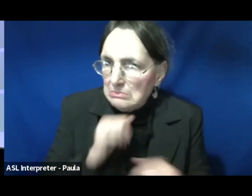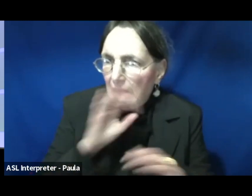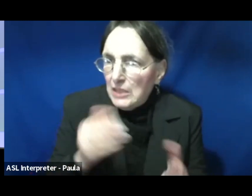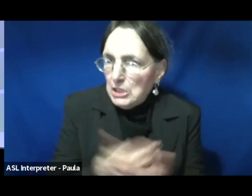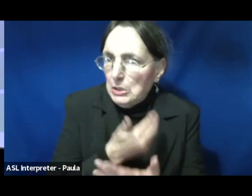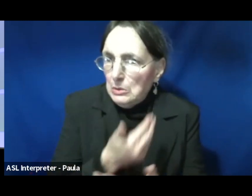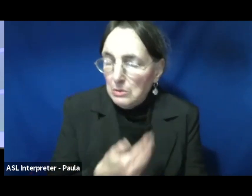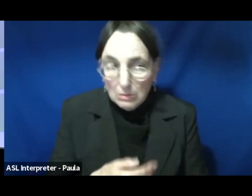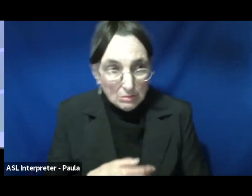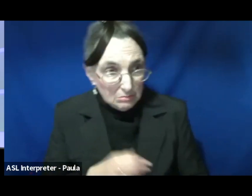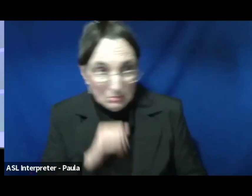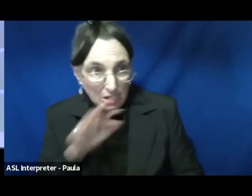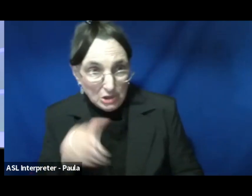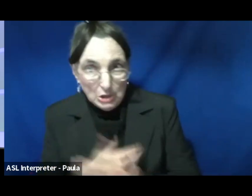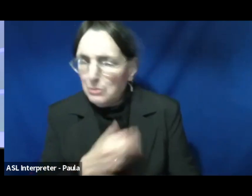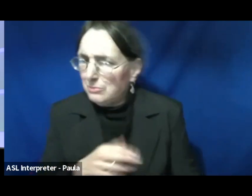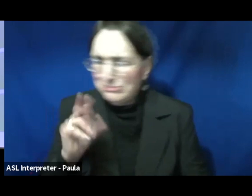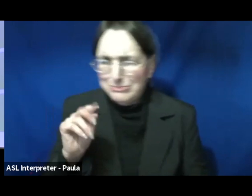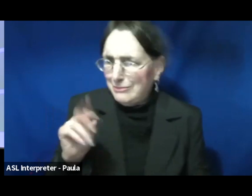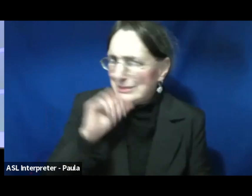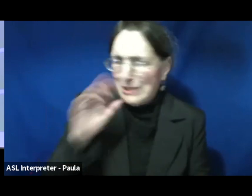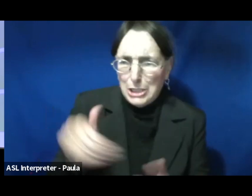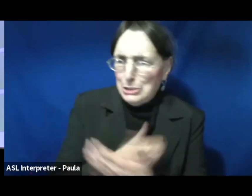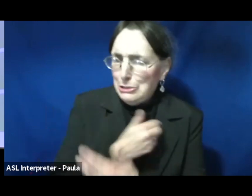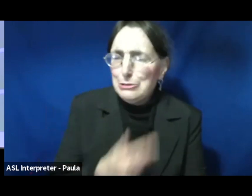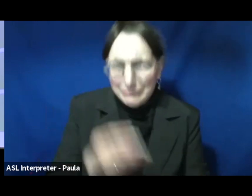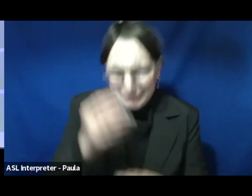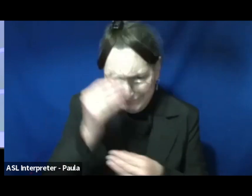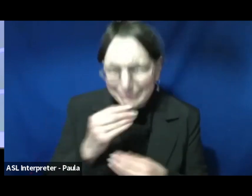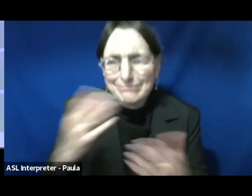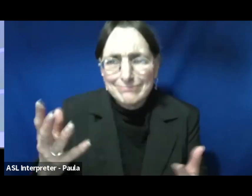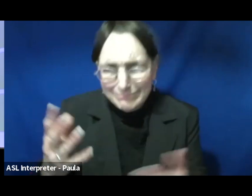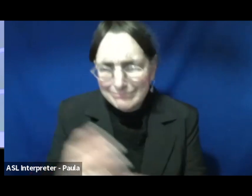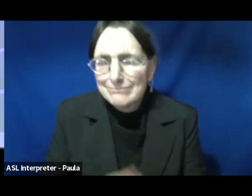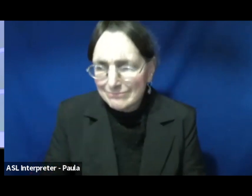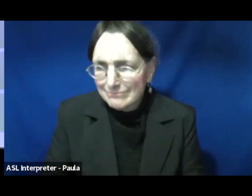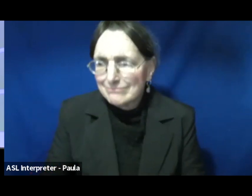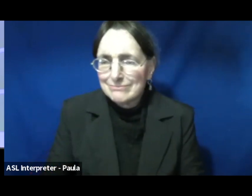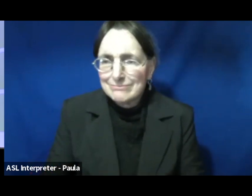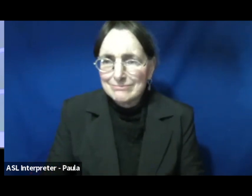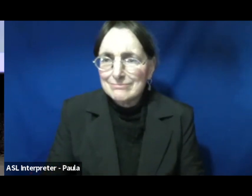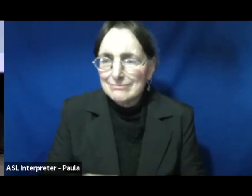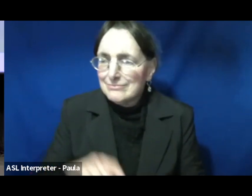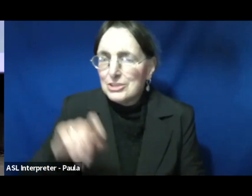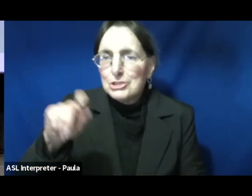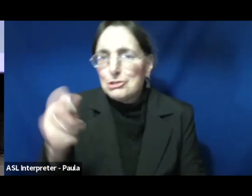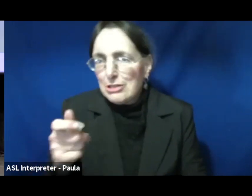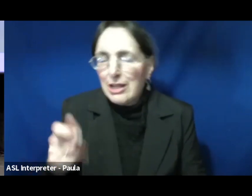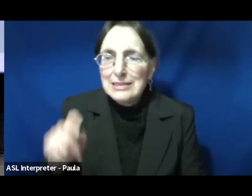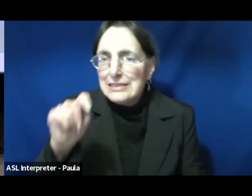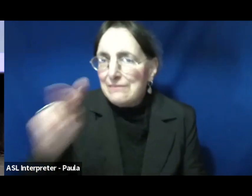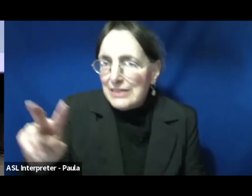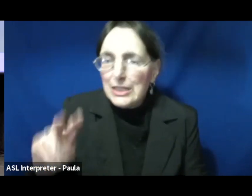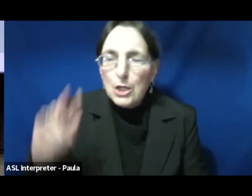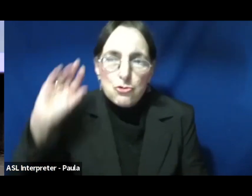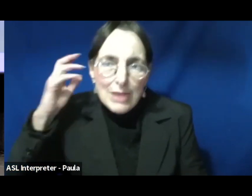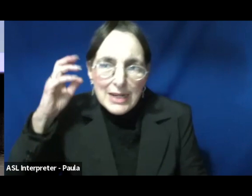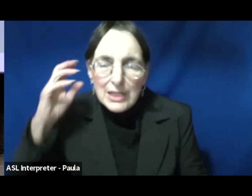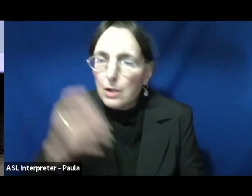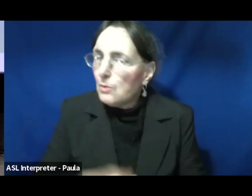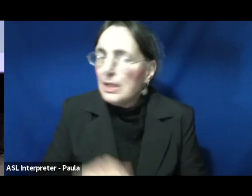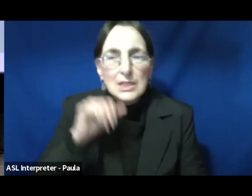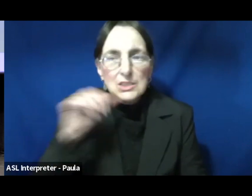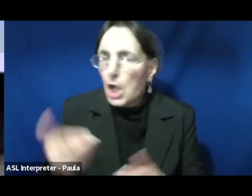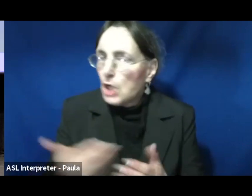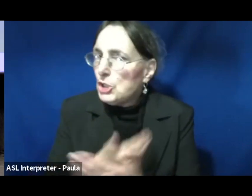yes. Composting is not new. I got news for you. If you haven't turned the radio on, turn the TV on, composting is not new. And at Shone